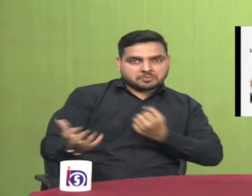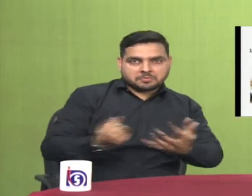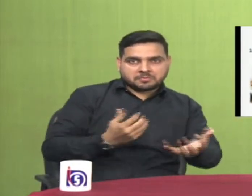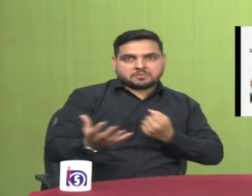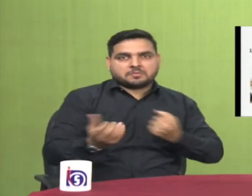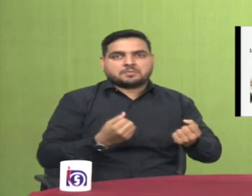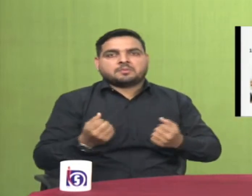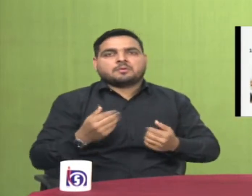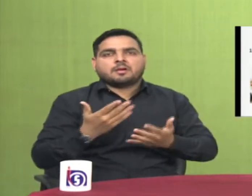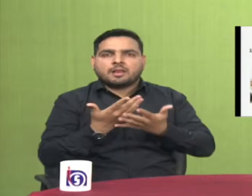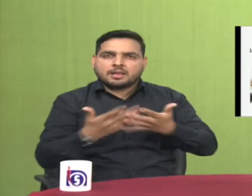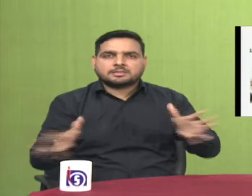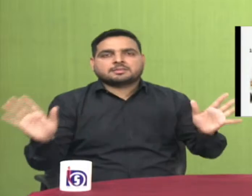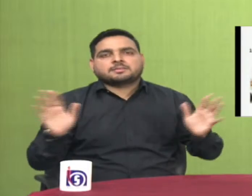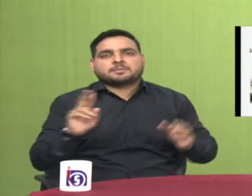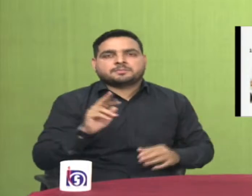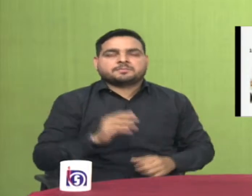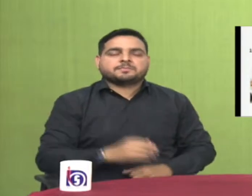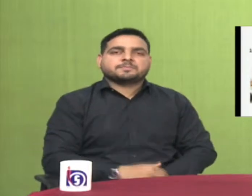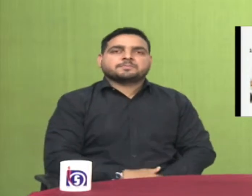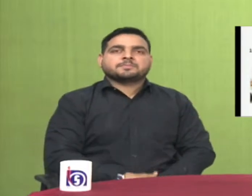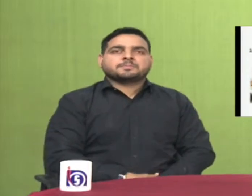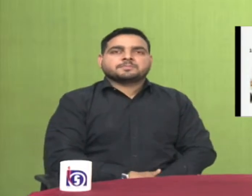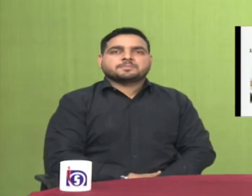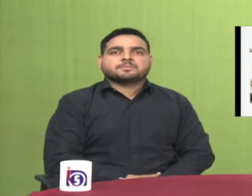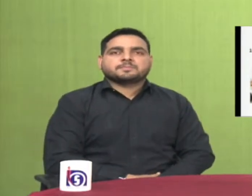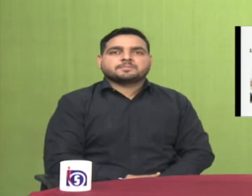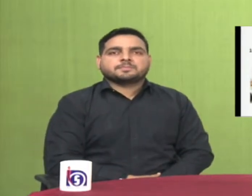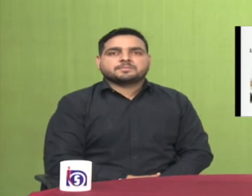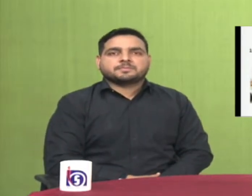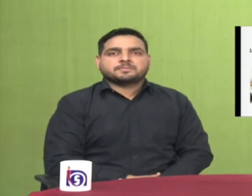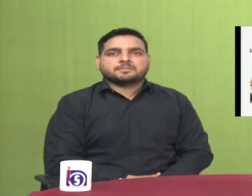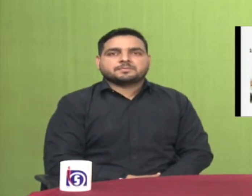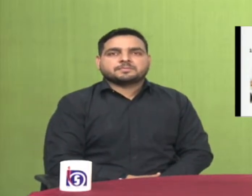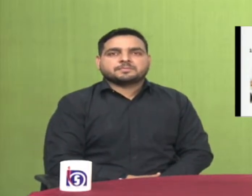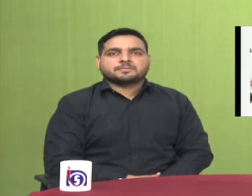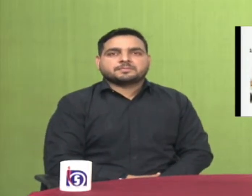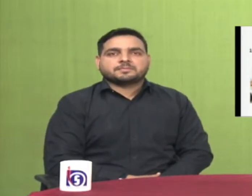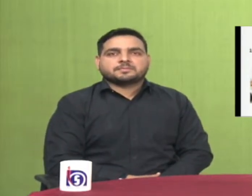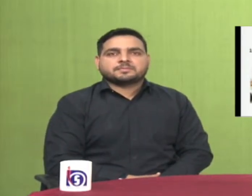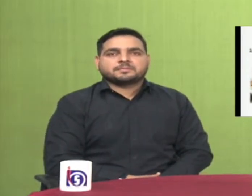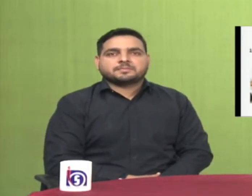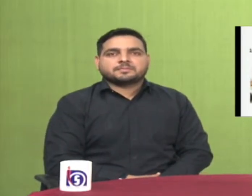can push light objects, pick up small and big objects.